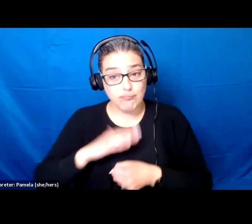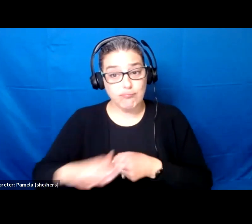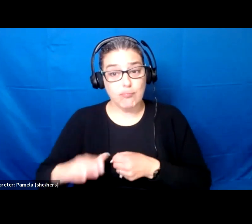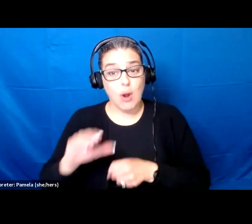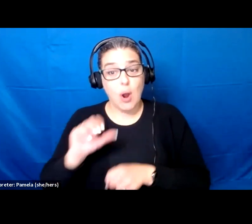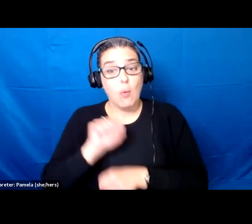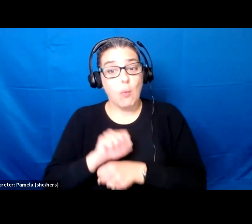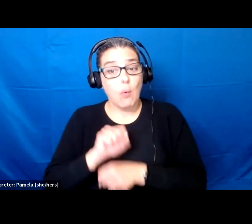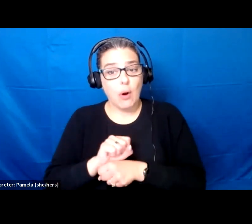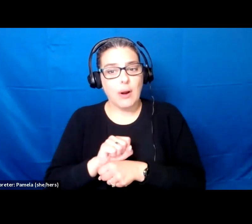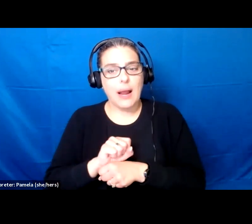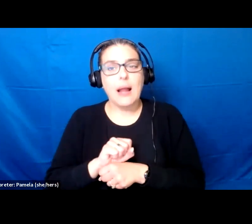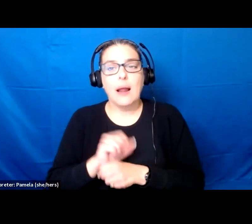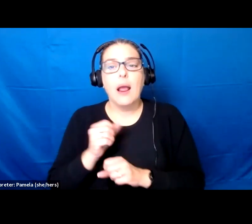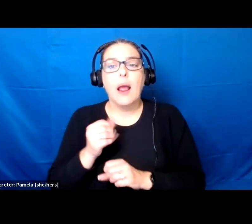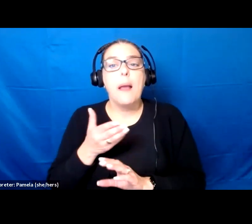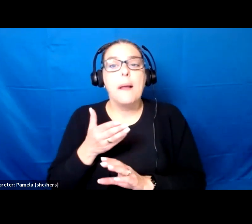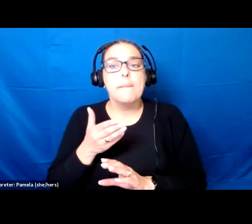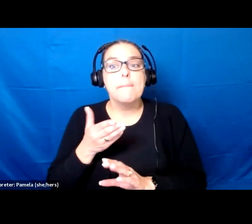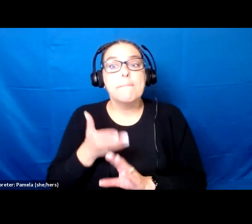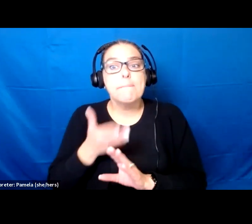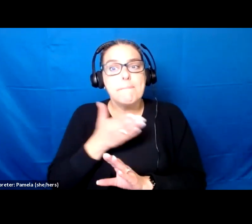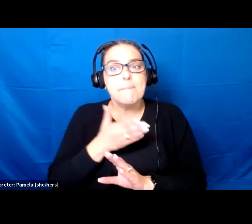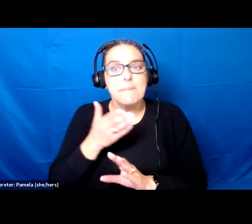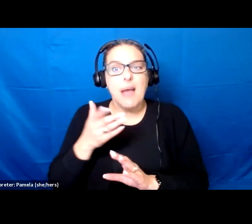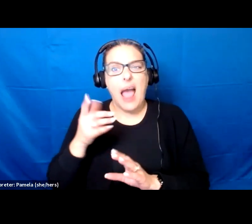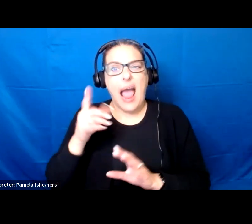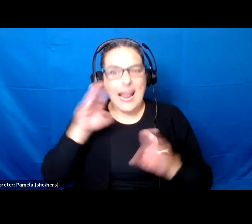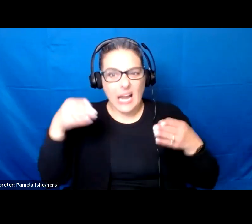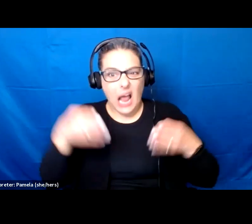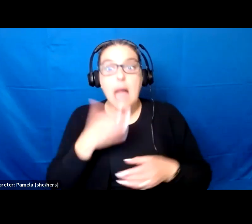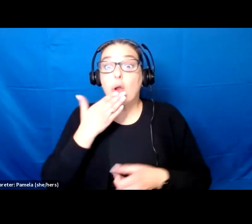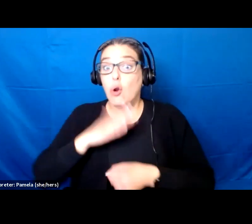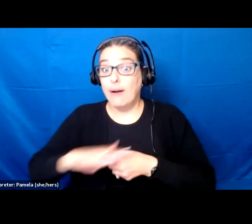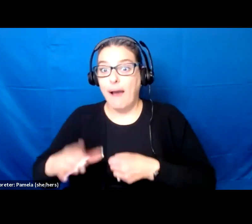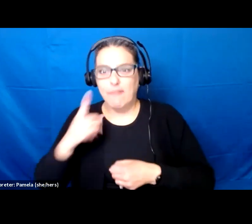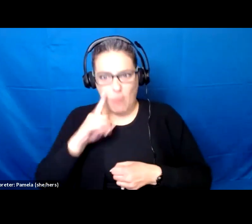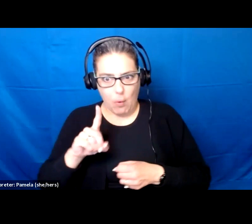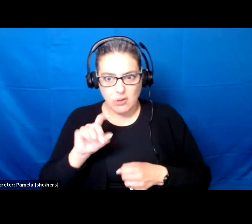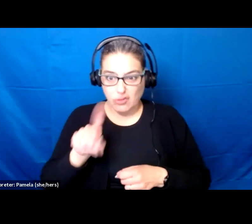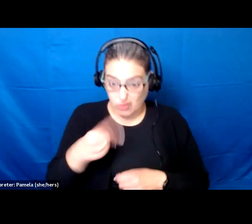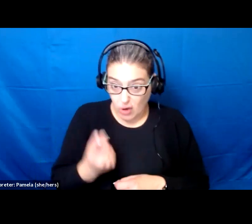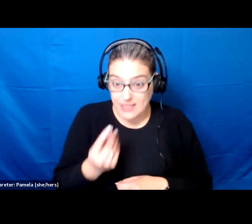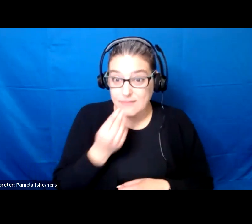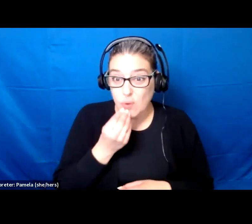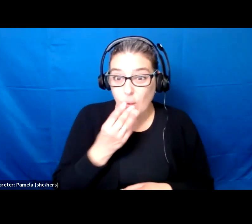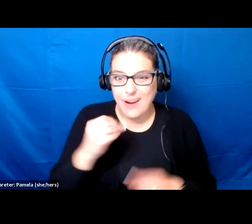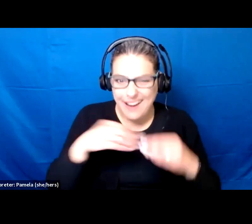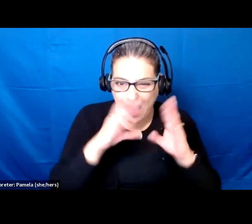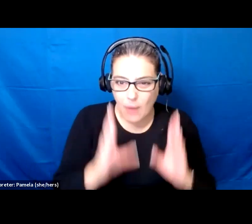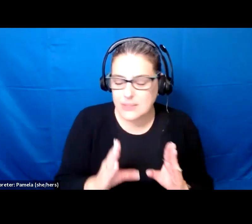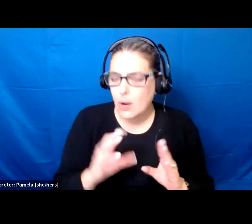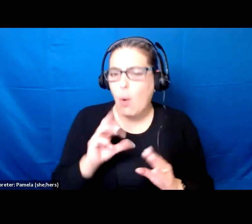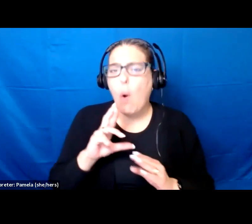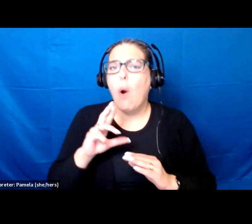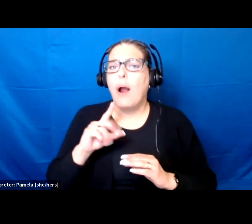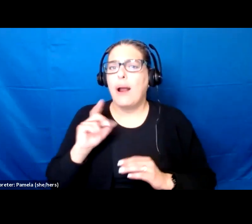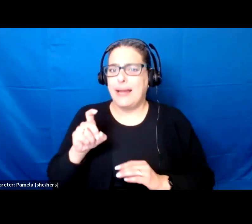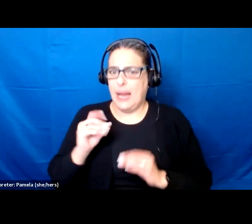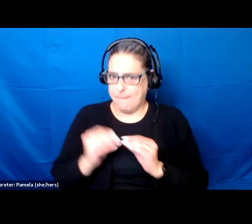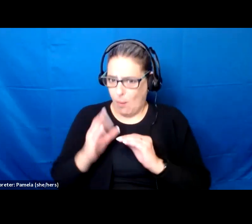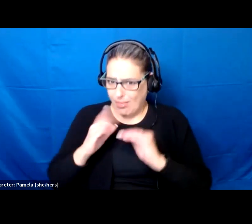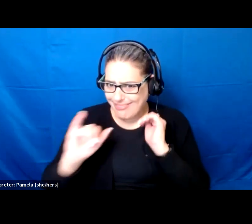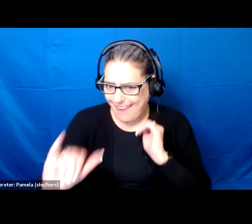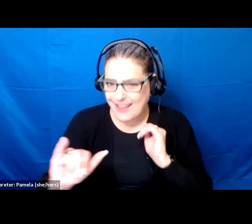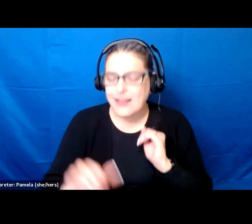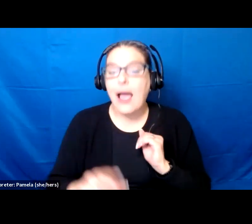necessities such as food and housing. And I'm thinking too that they will be also looking at healthcare as an issue.